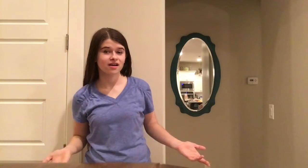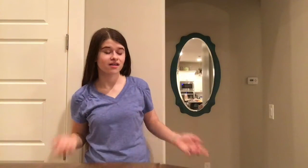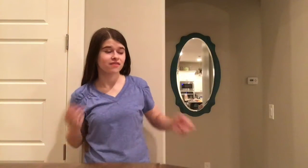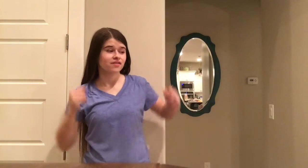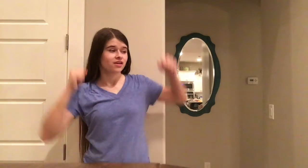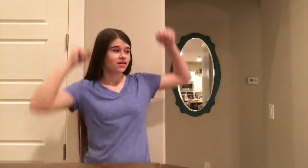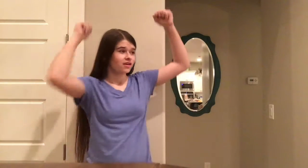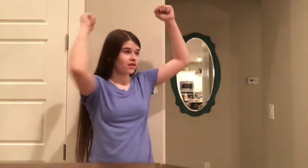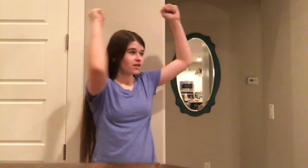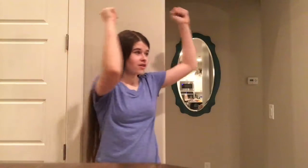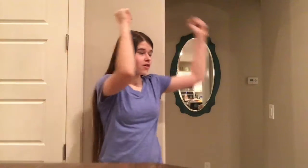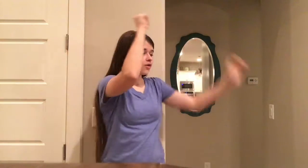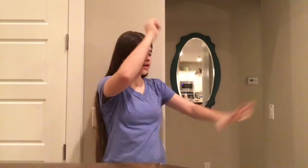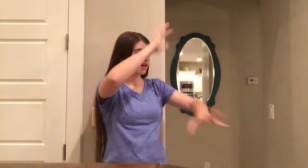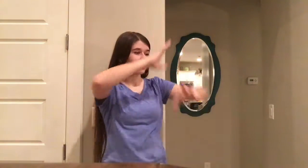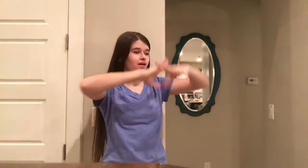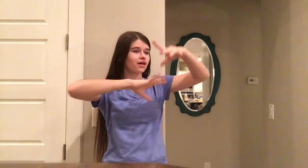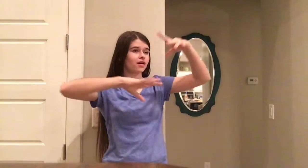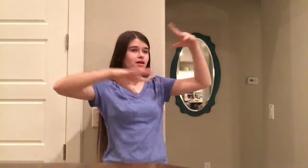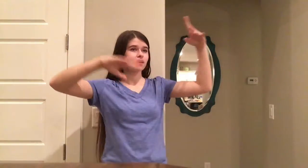the wind Again